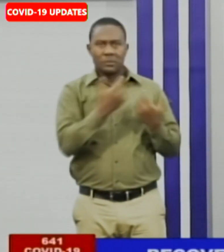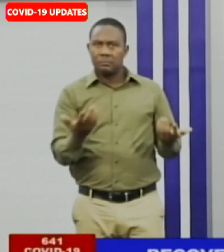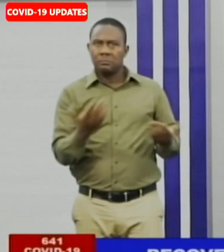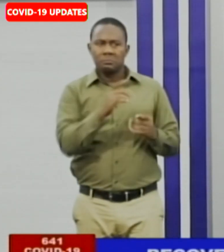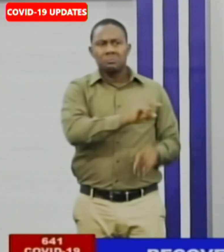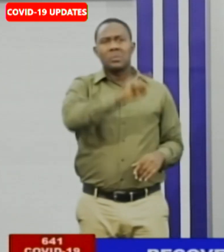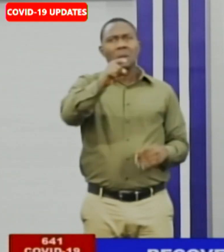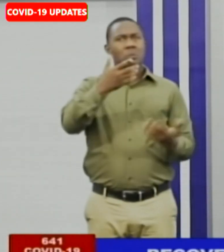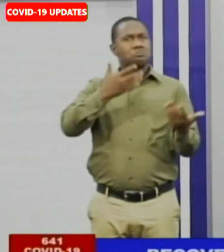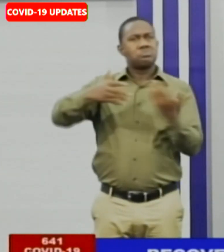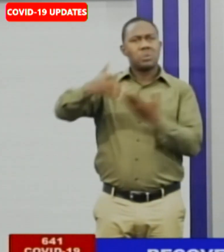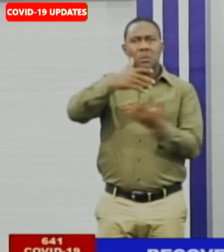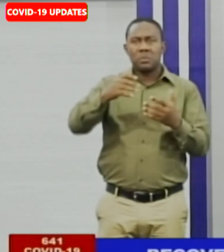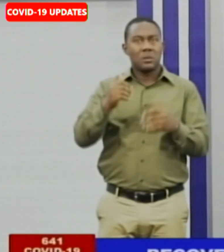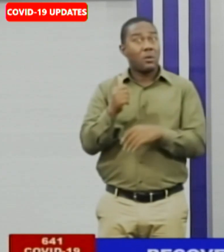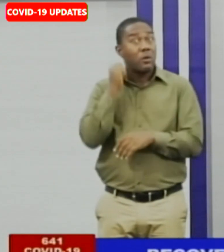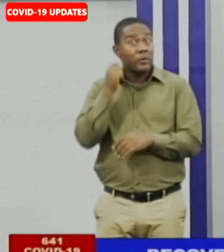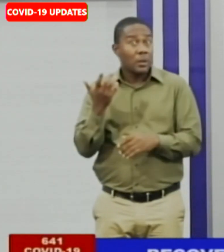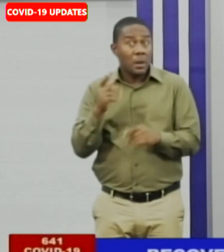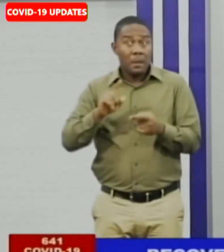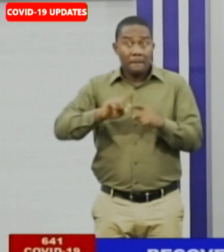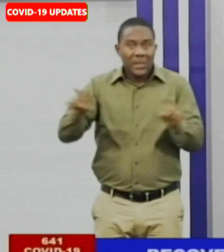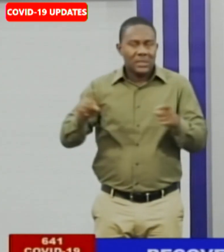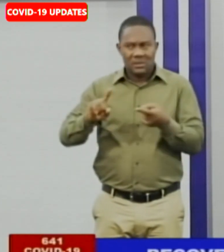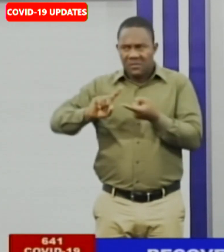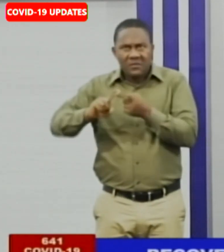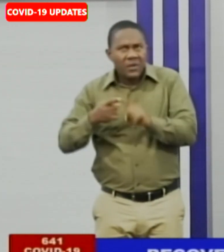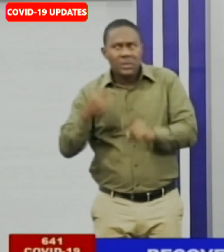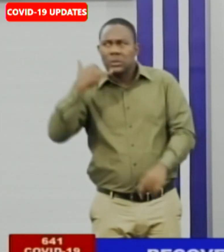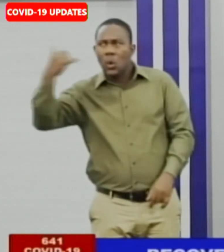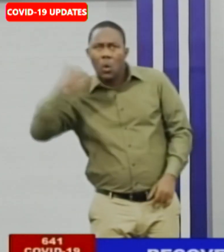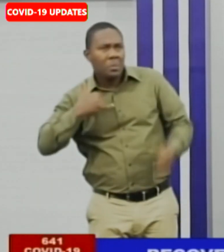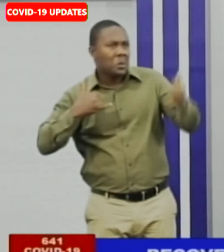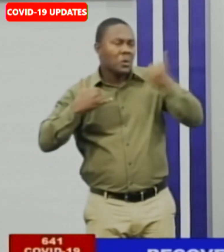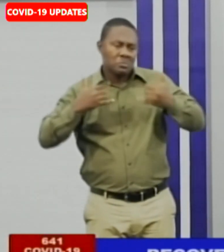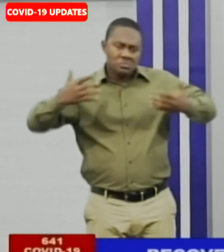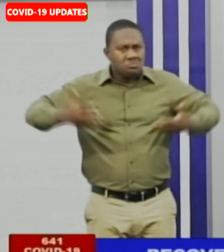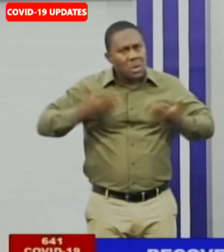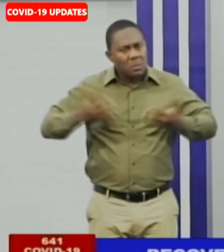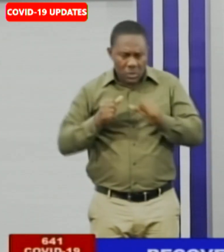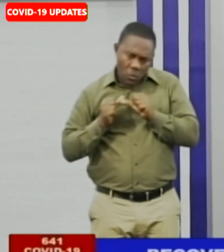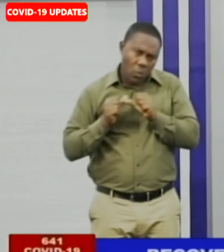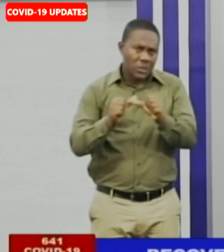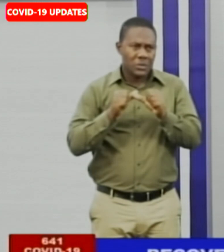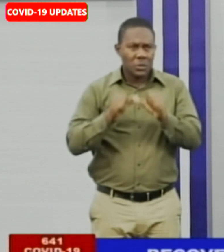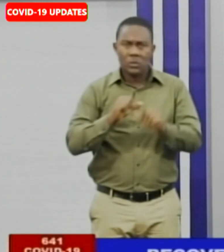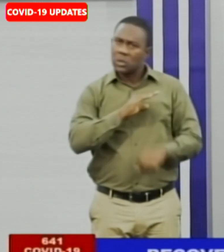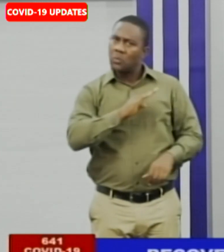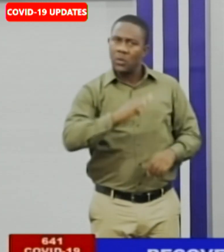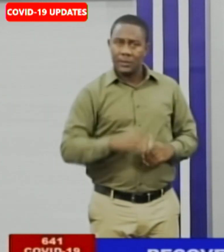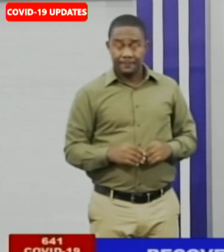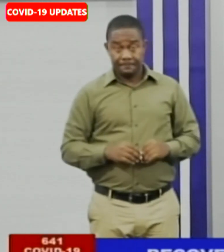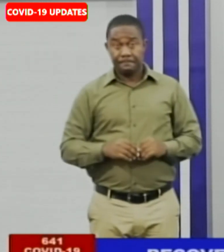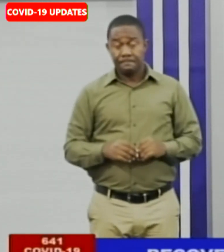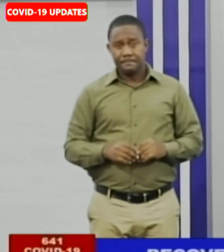pray with them. But there are some other colleagues, friends who also try and call and encourage me that I should go ahead. I have a